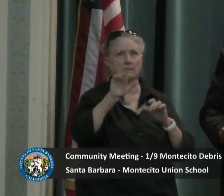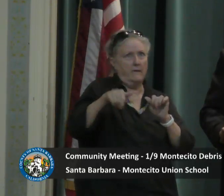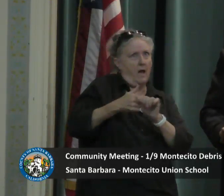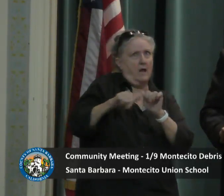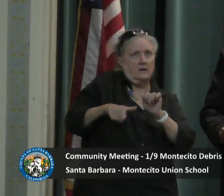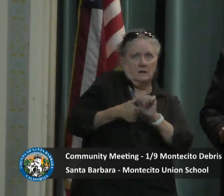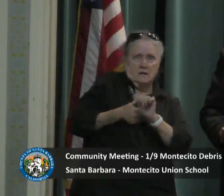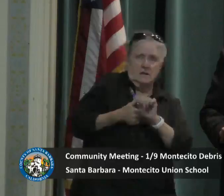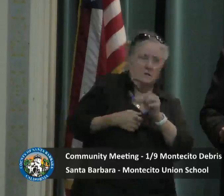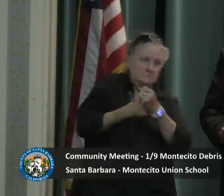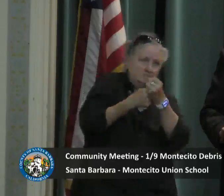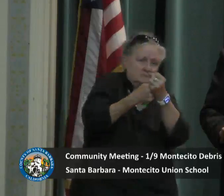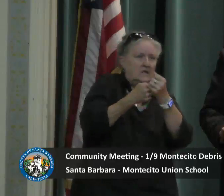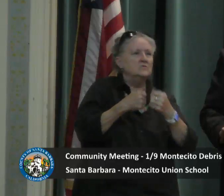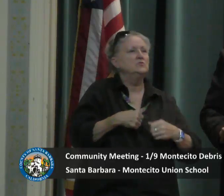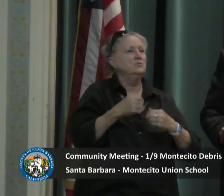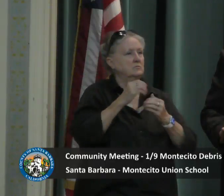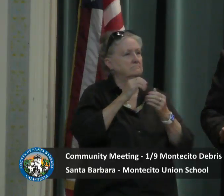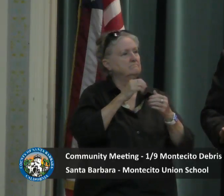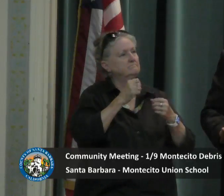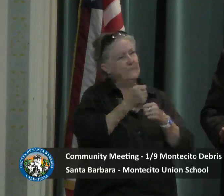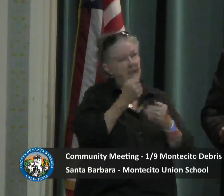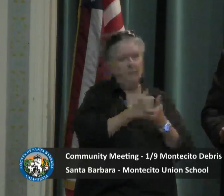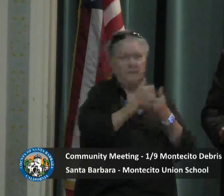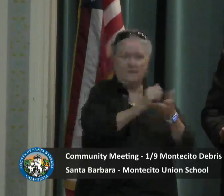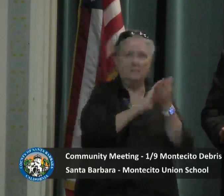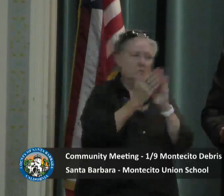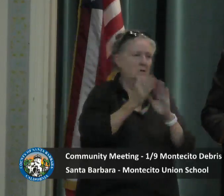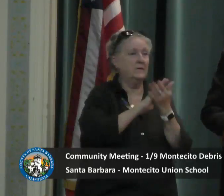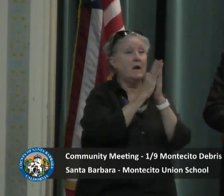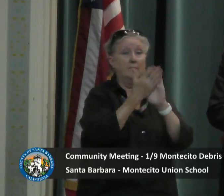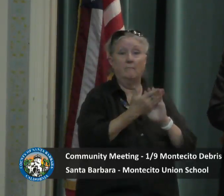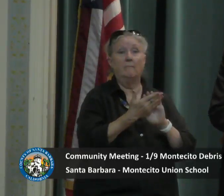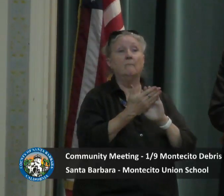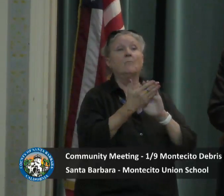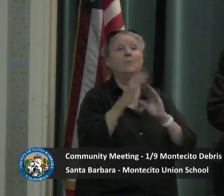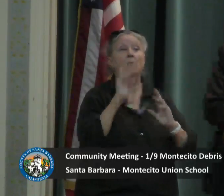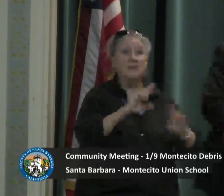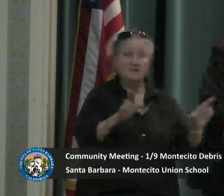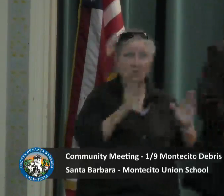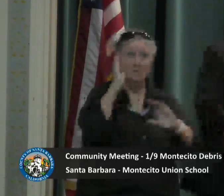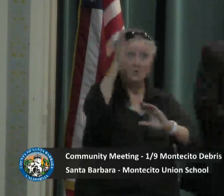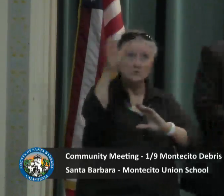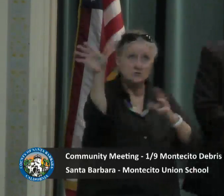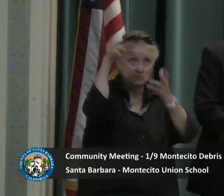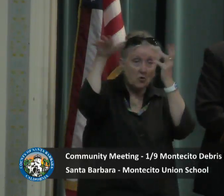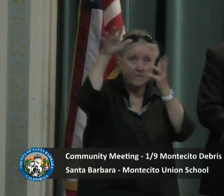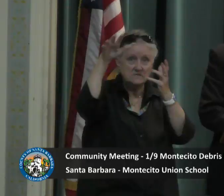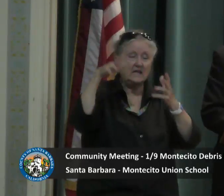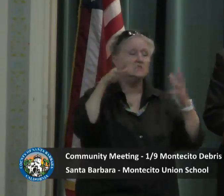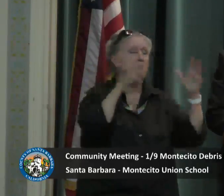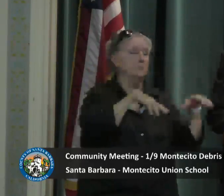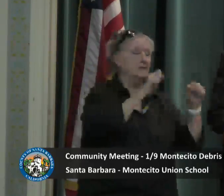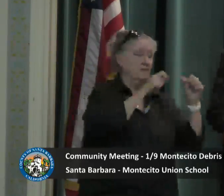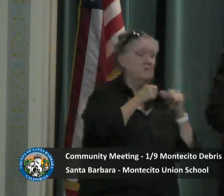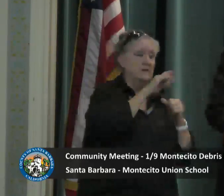our communities ready, storms, and recover from the January 9th.